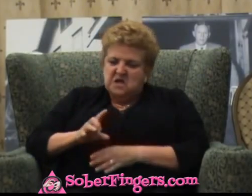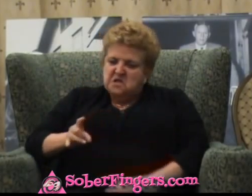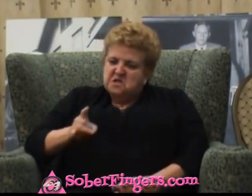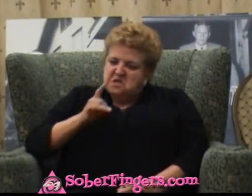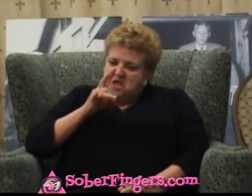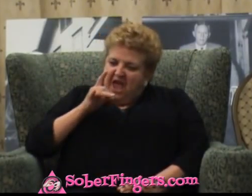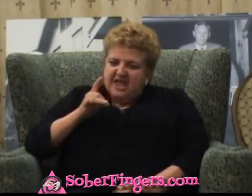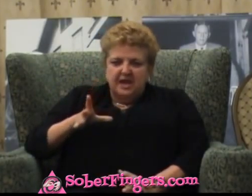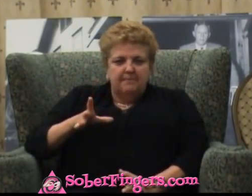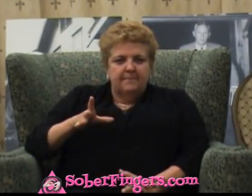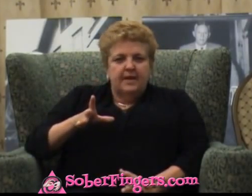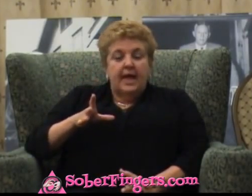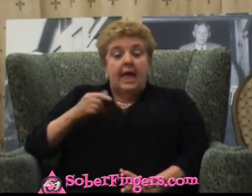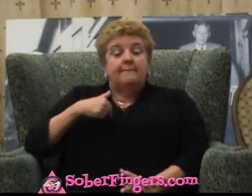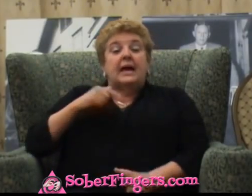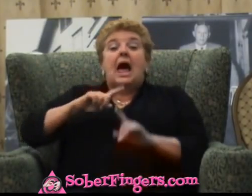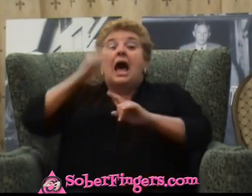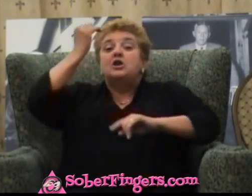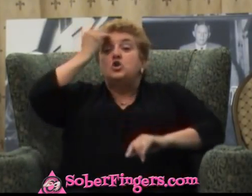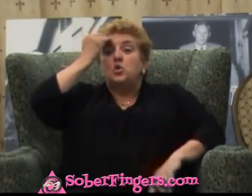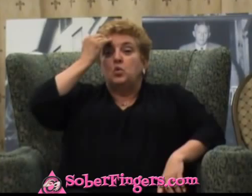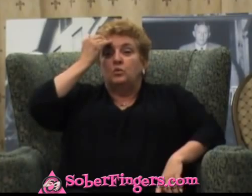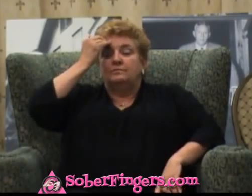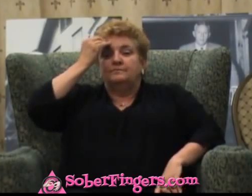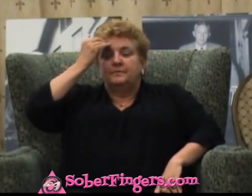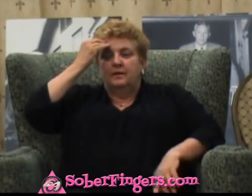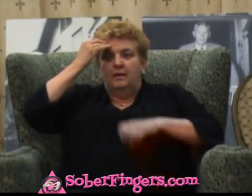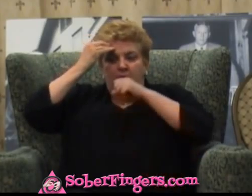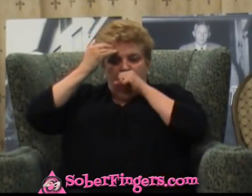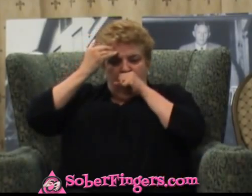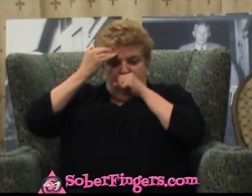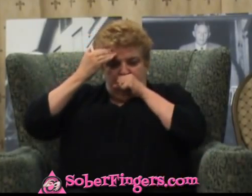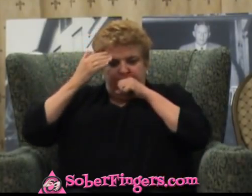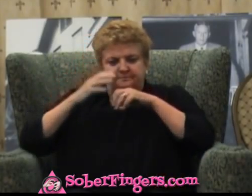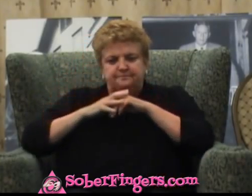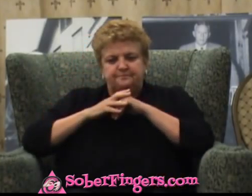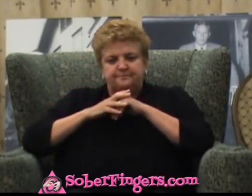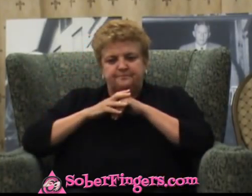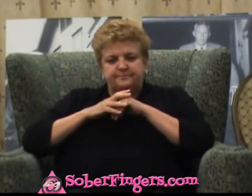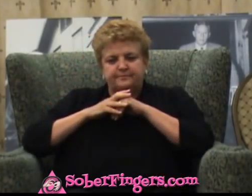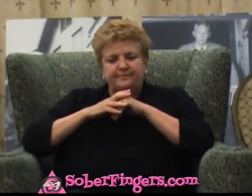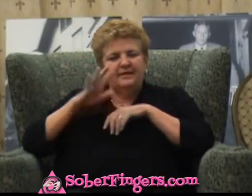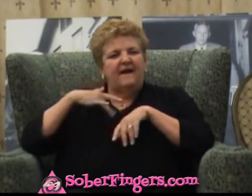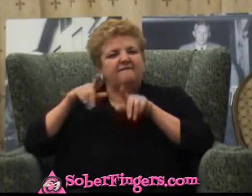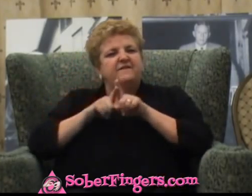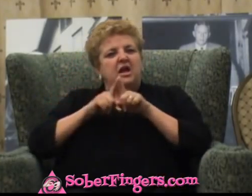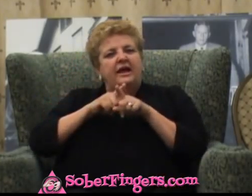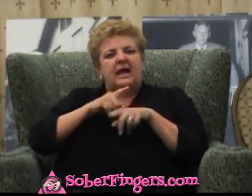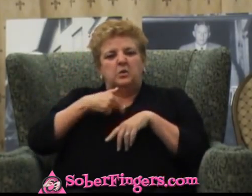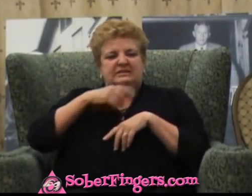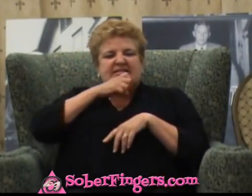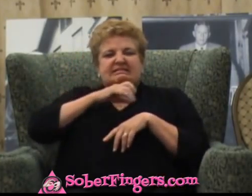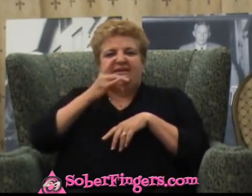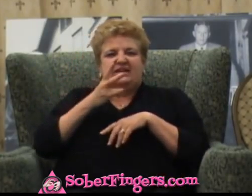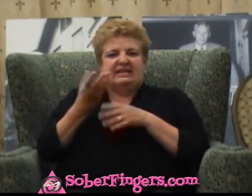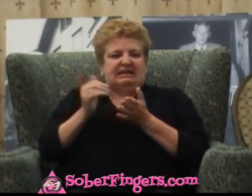knew when my father, again, like I was 17 all over again, just looked at me over the top of his glasses and said, baby, I don't think you